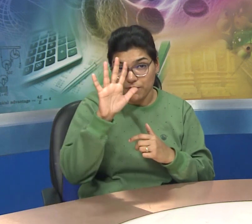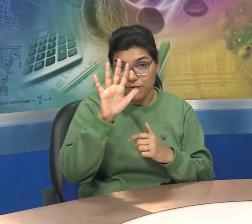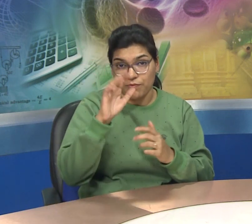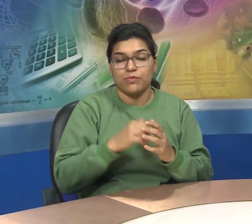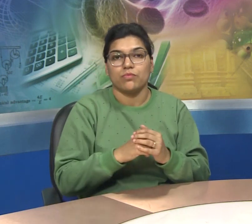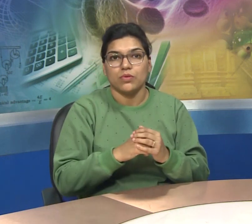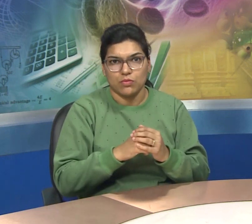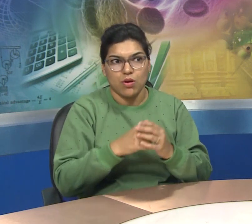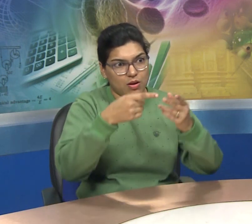Point 5,